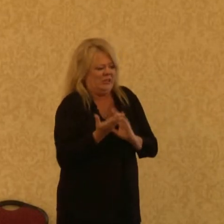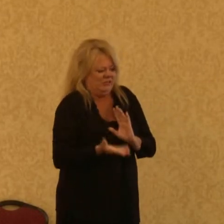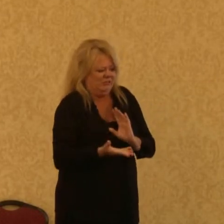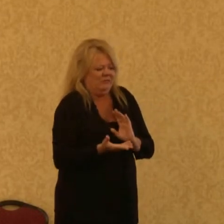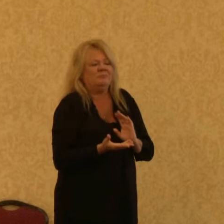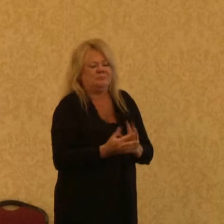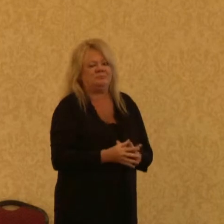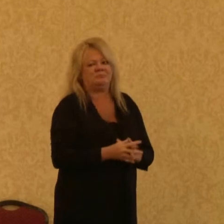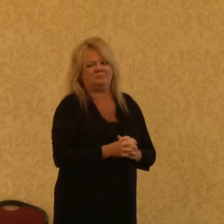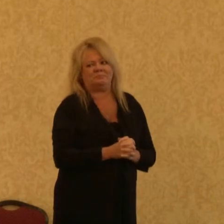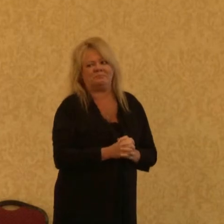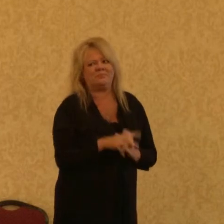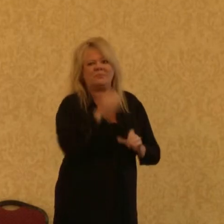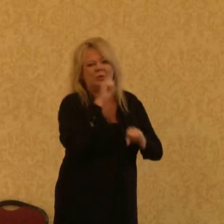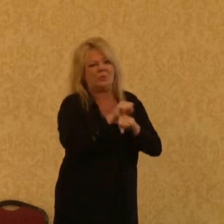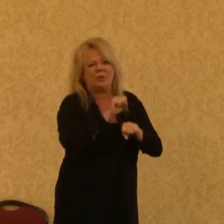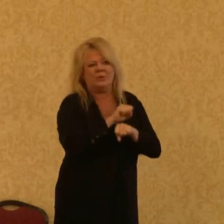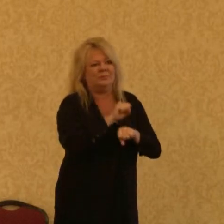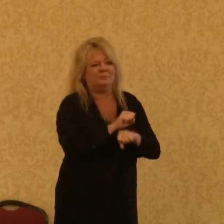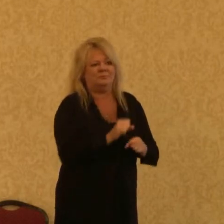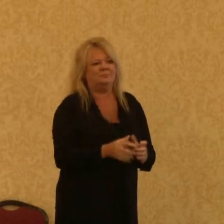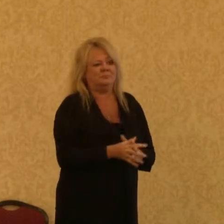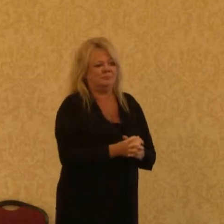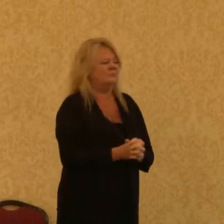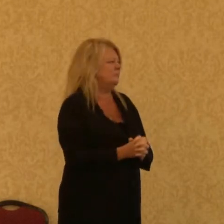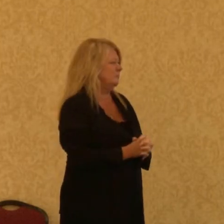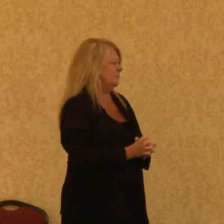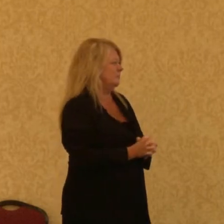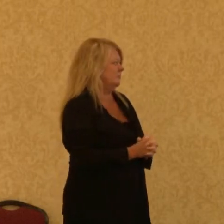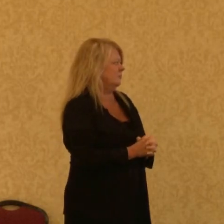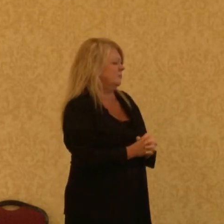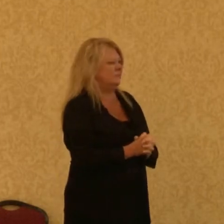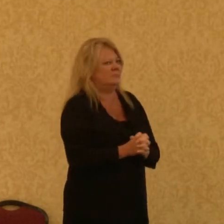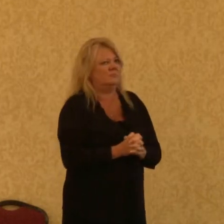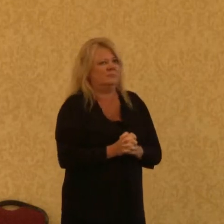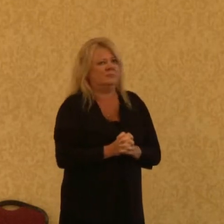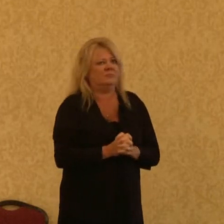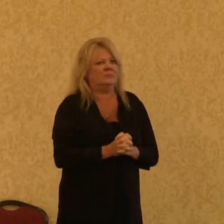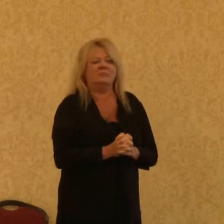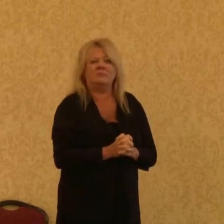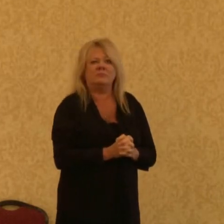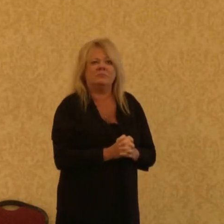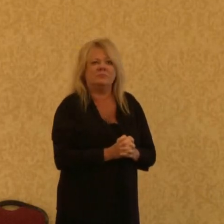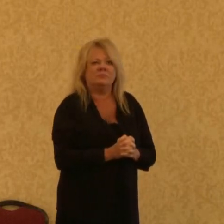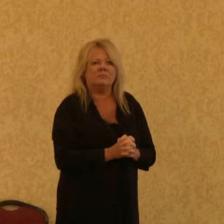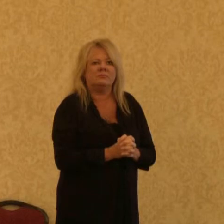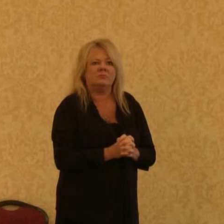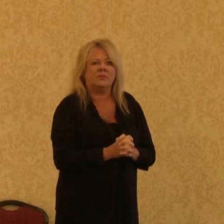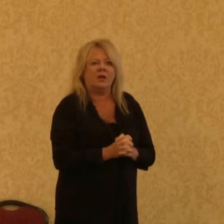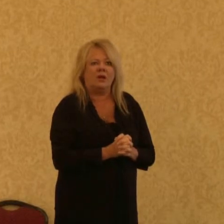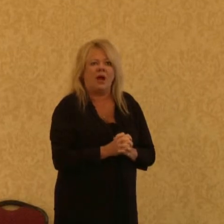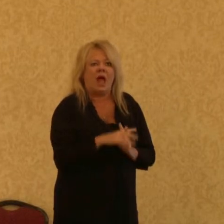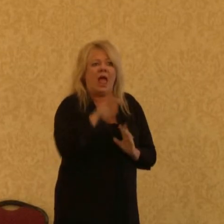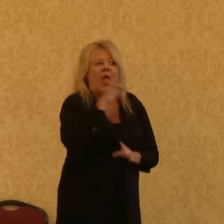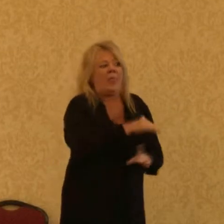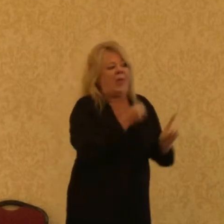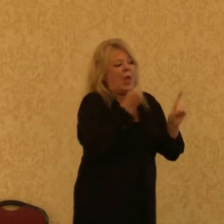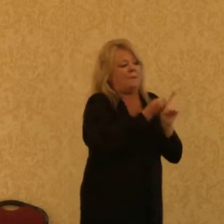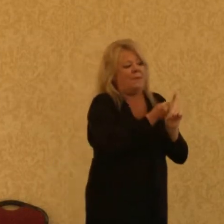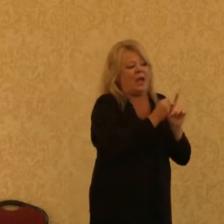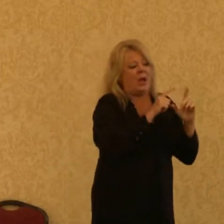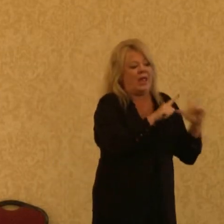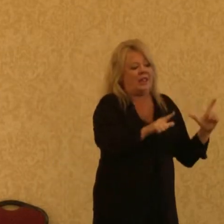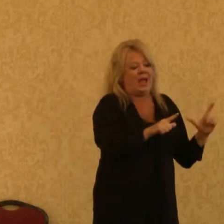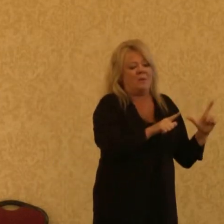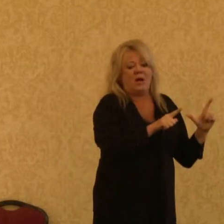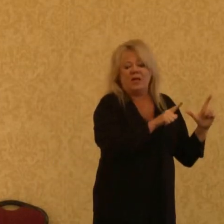Unless it's explained face-to-face in person in their own language, it's less likely